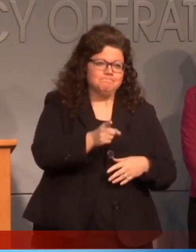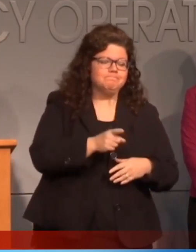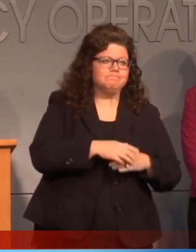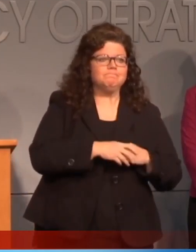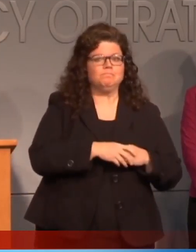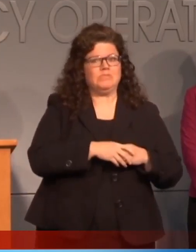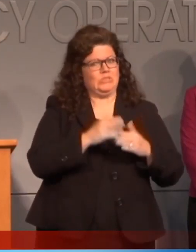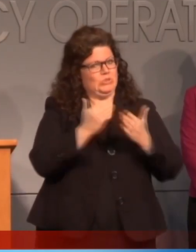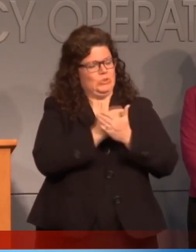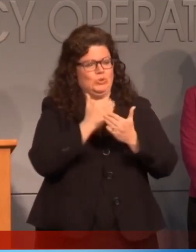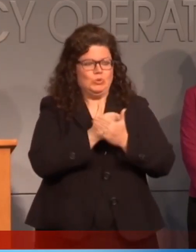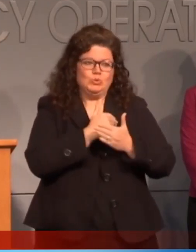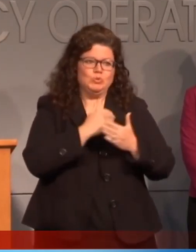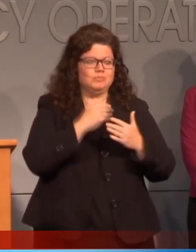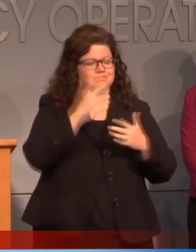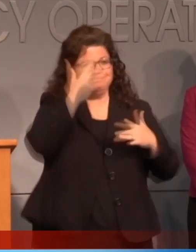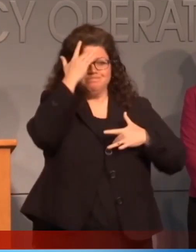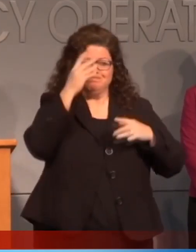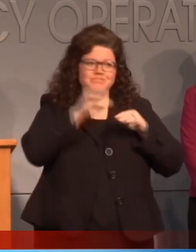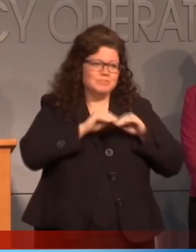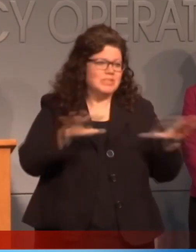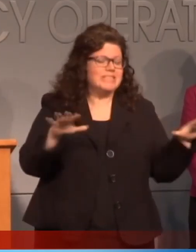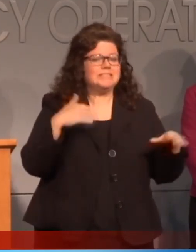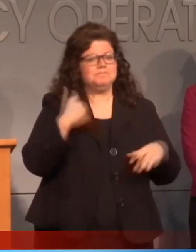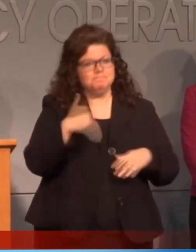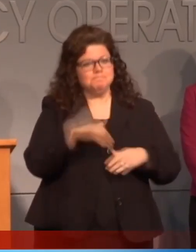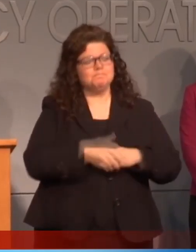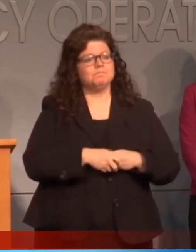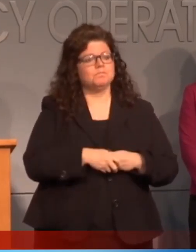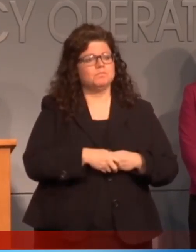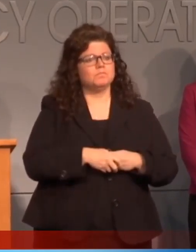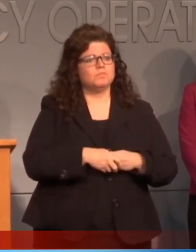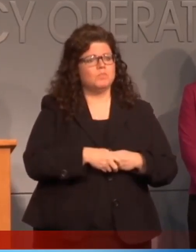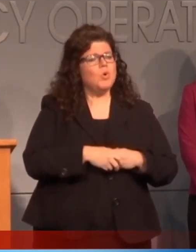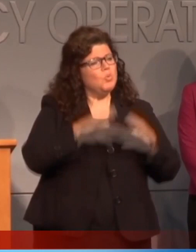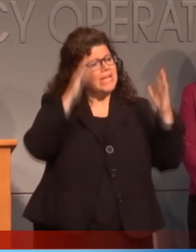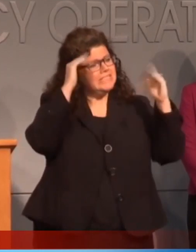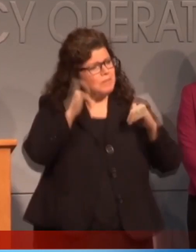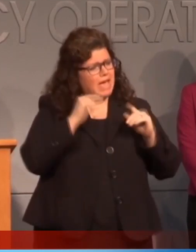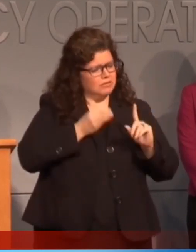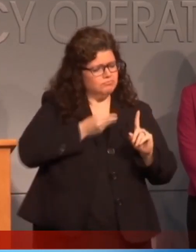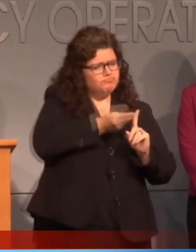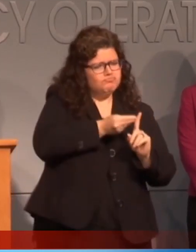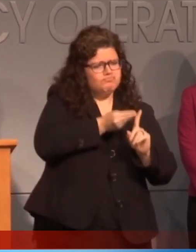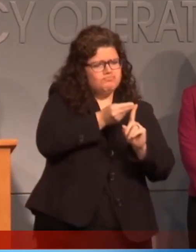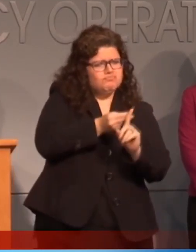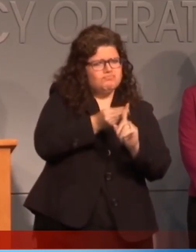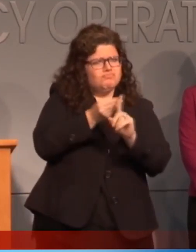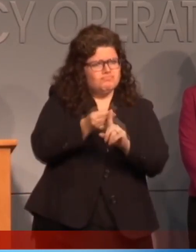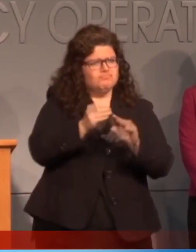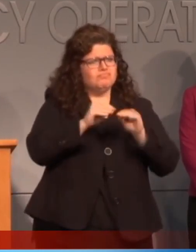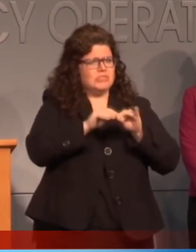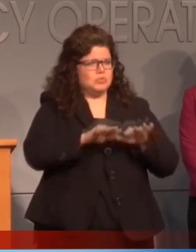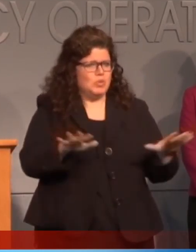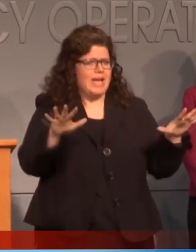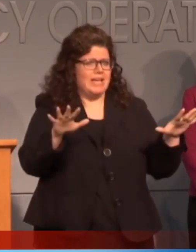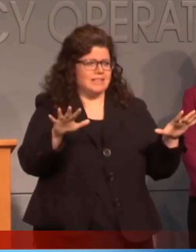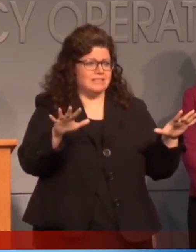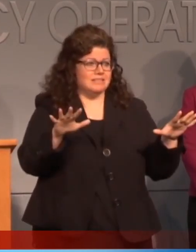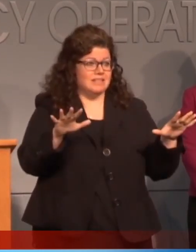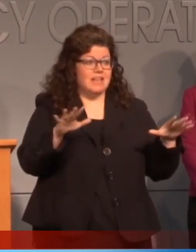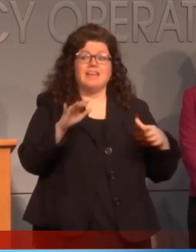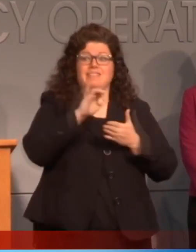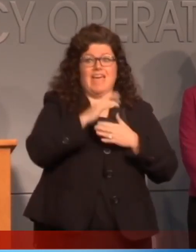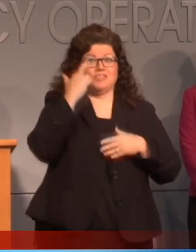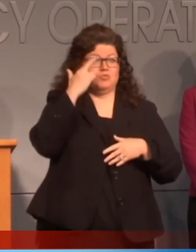new pandemic. Expected community spread is one of the many reasons our state made difficult decisions